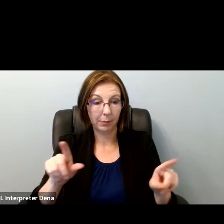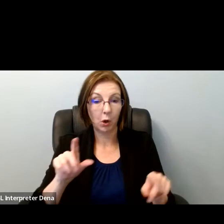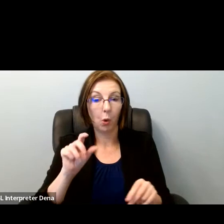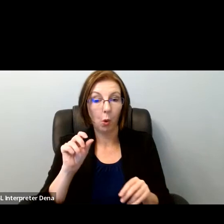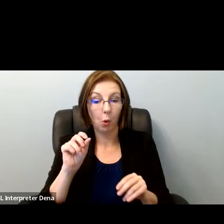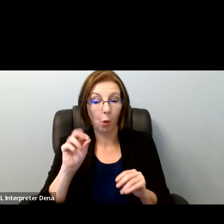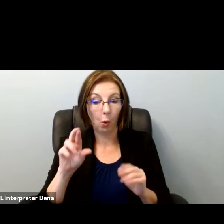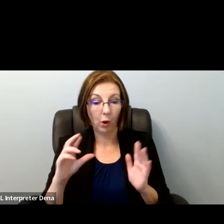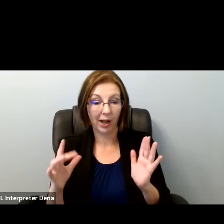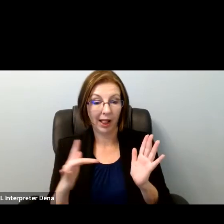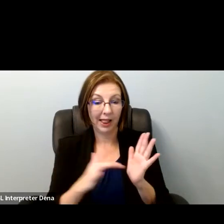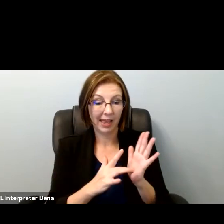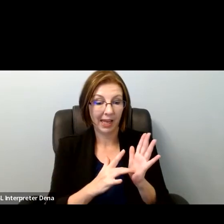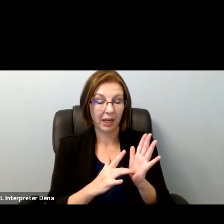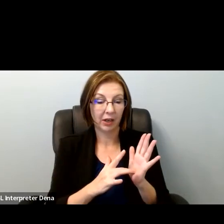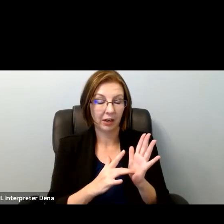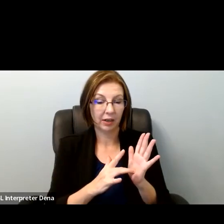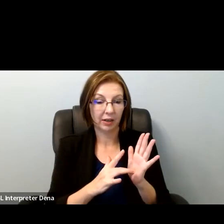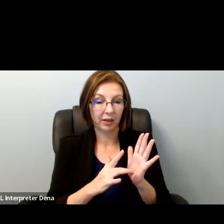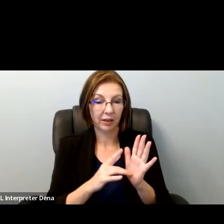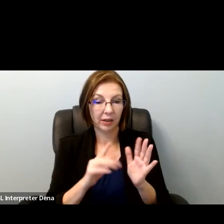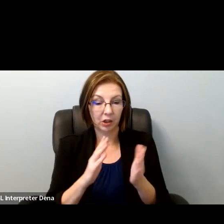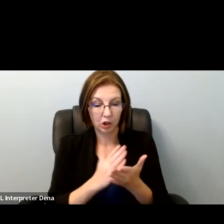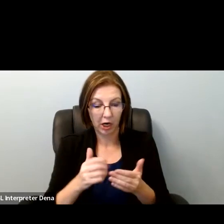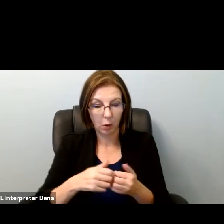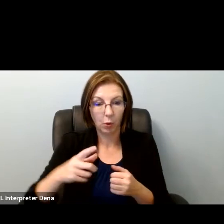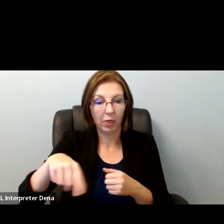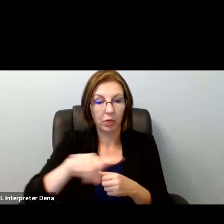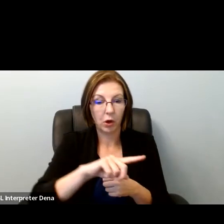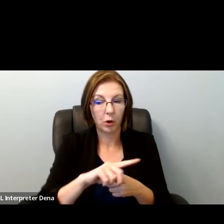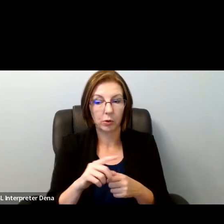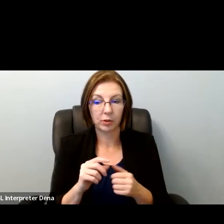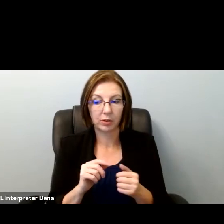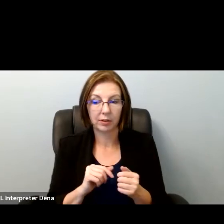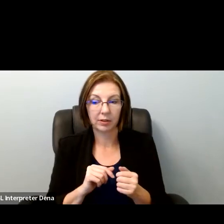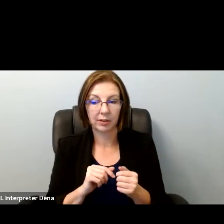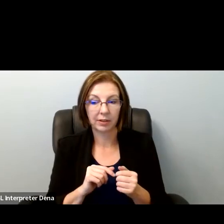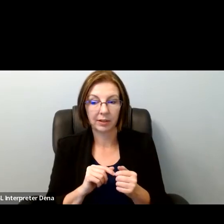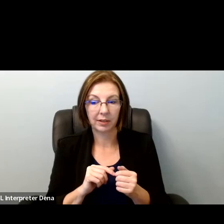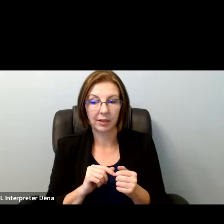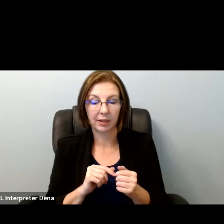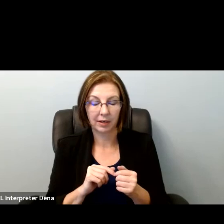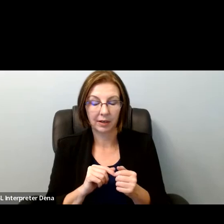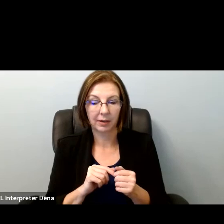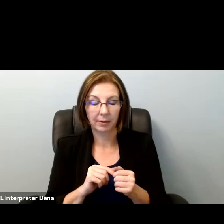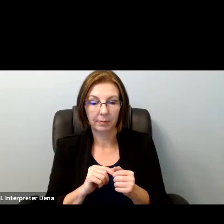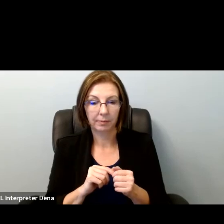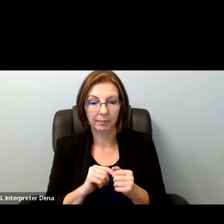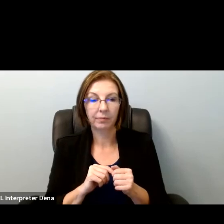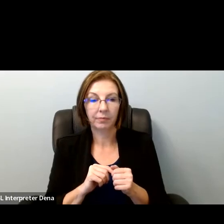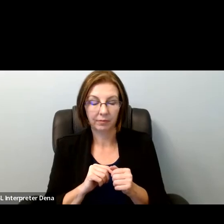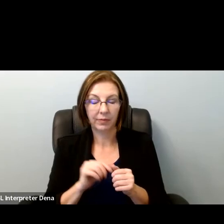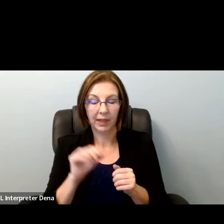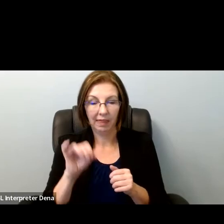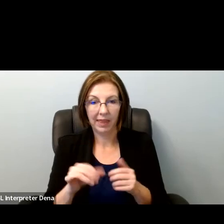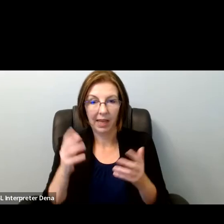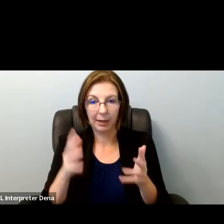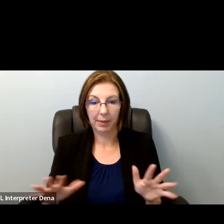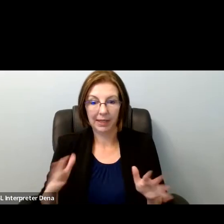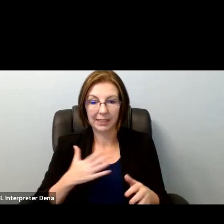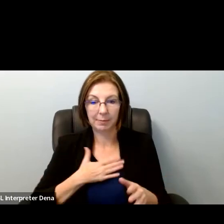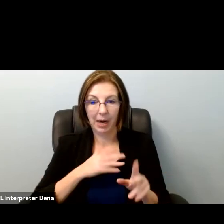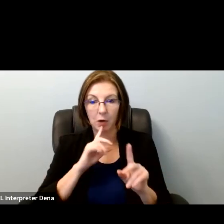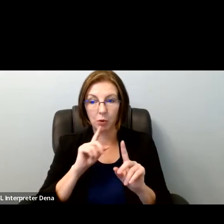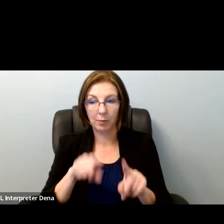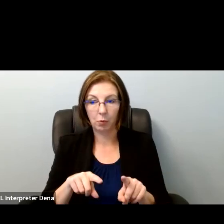for those with direct link. At this point, this completes my report. I'm not sure if there's